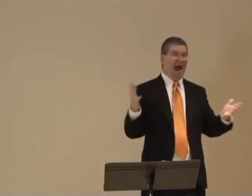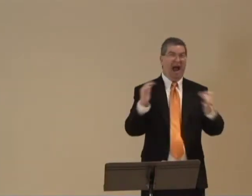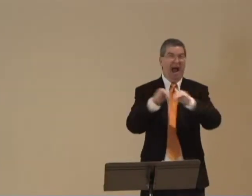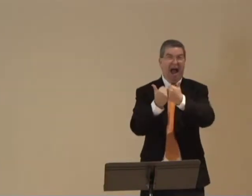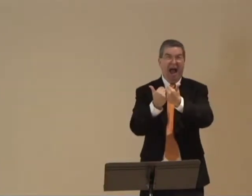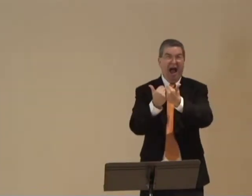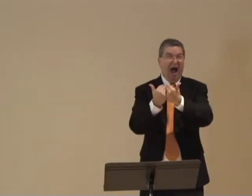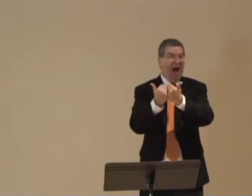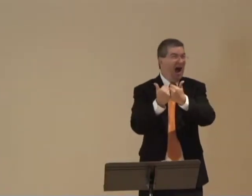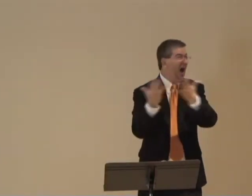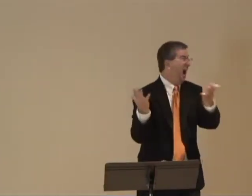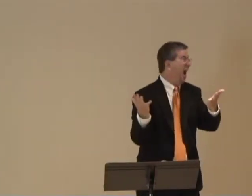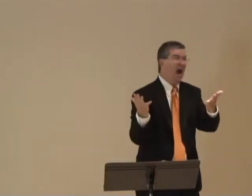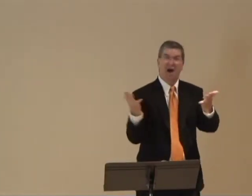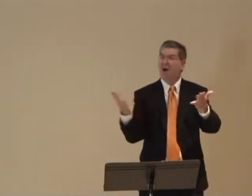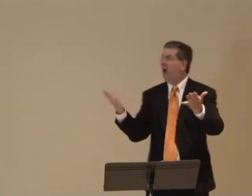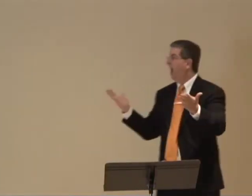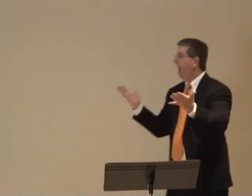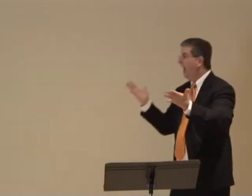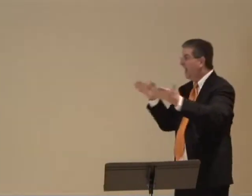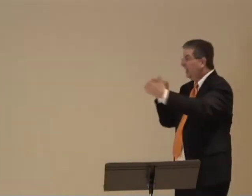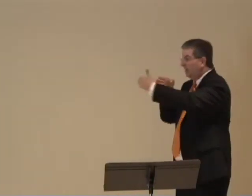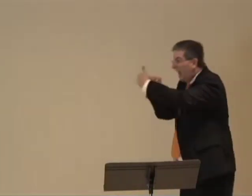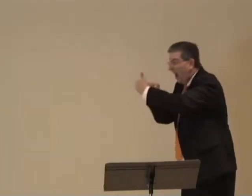And the people are looking around like, what is he talking about?